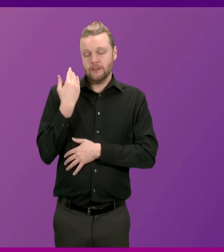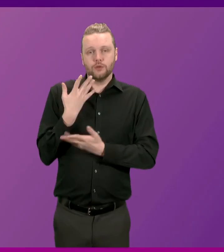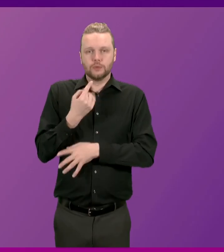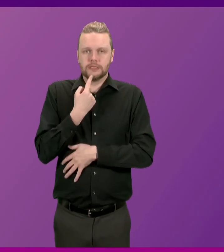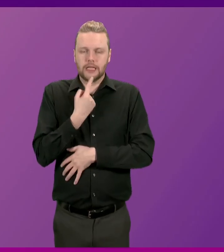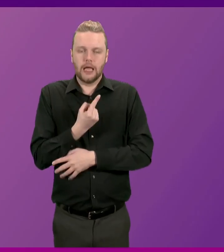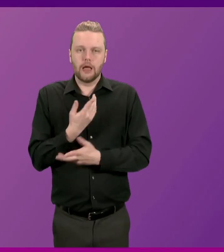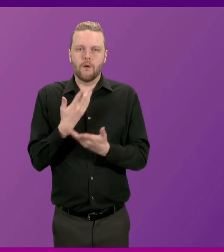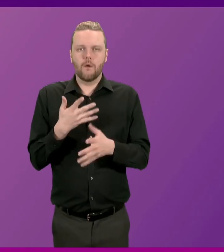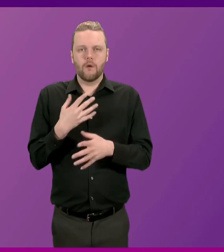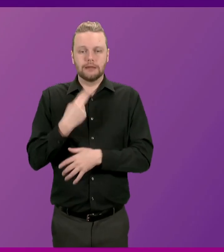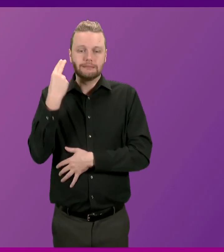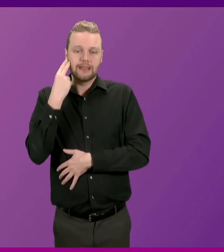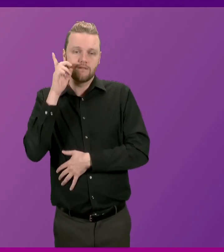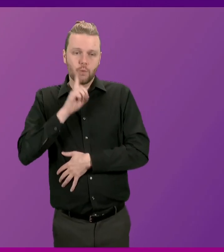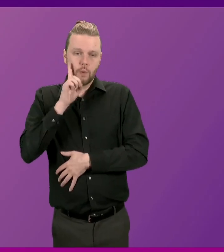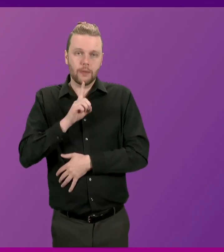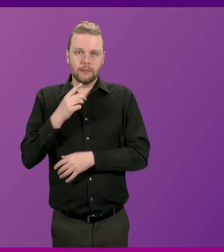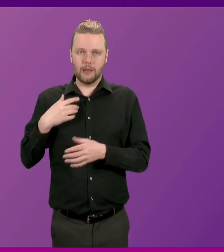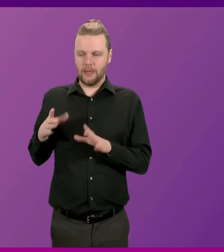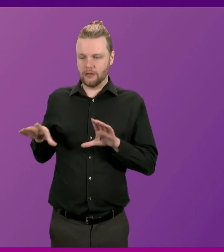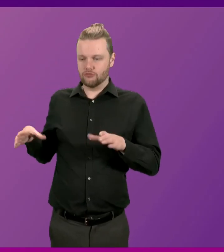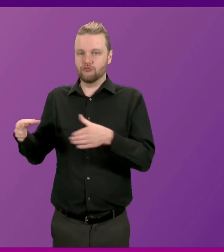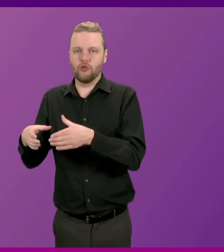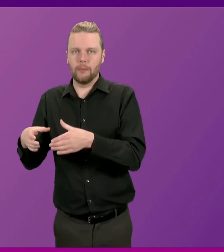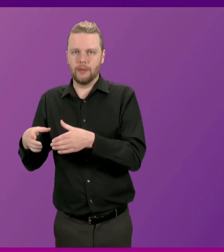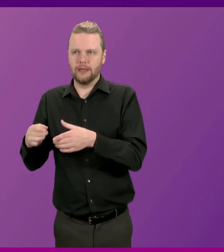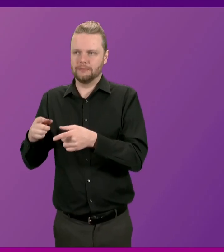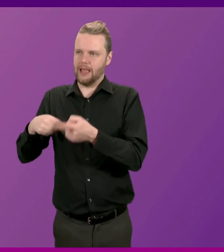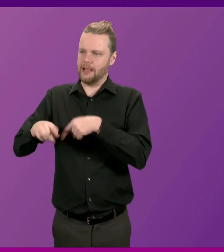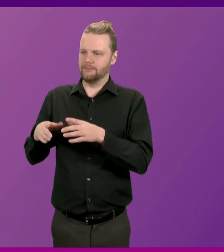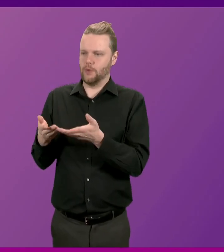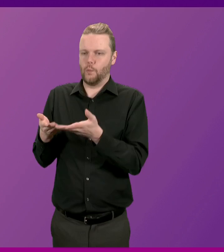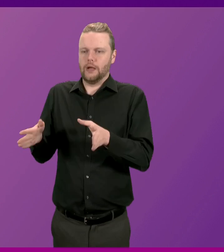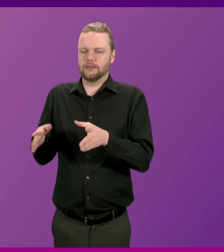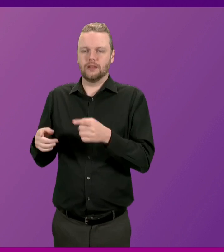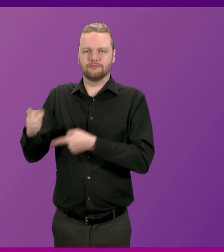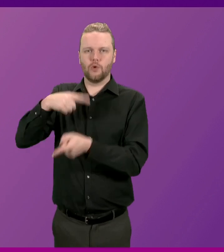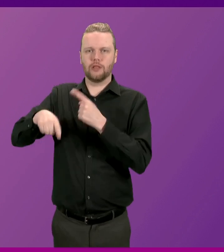said that deaf women are often grouped within a wider disability